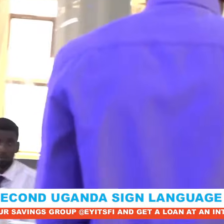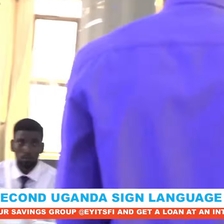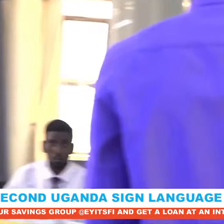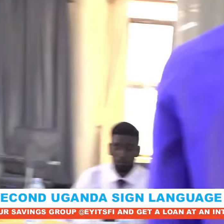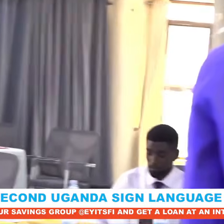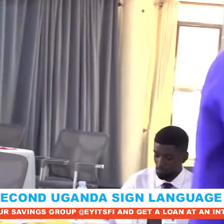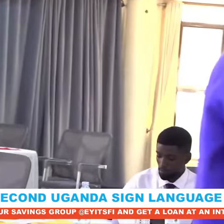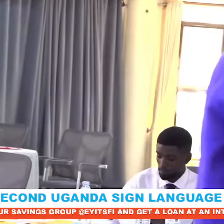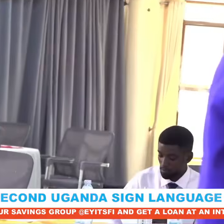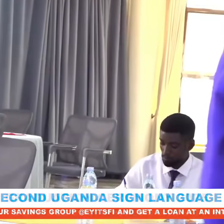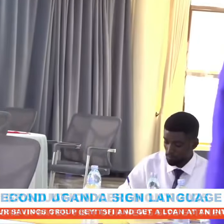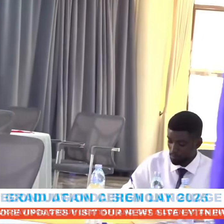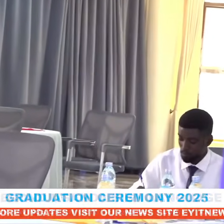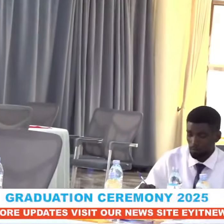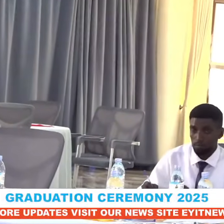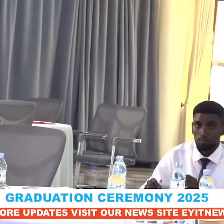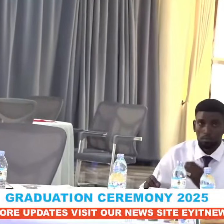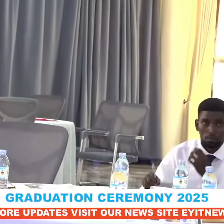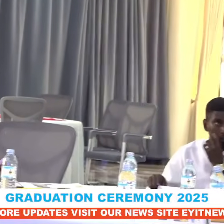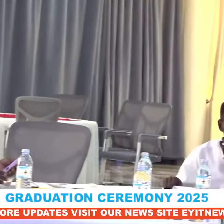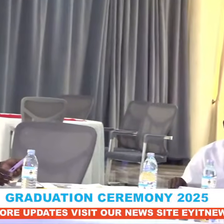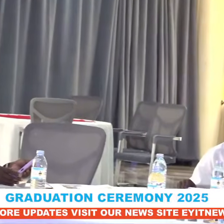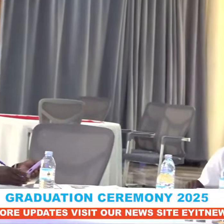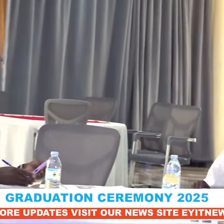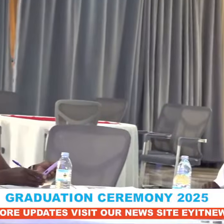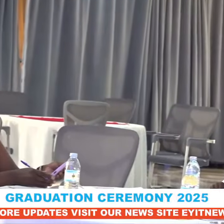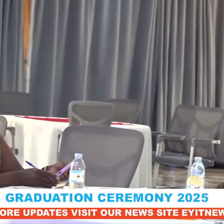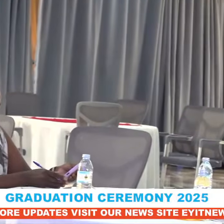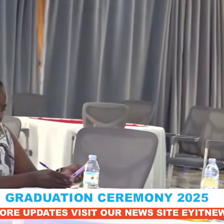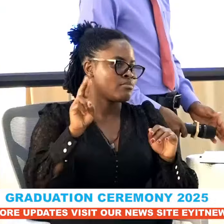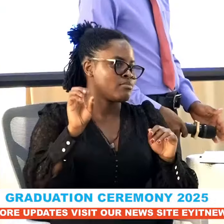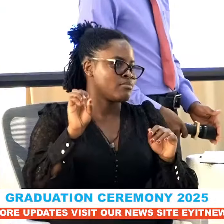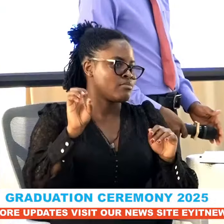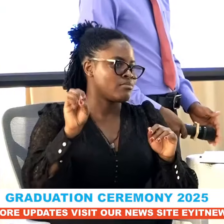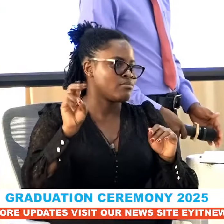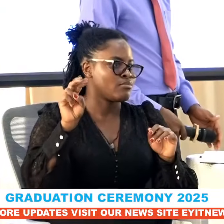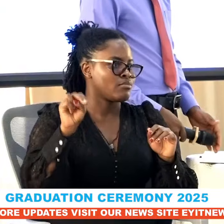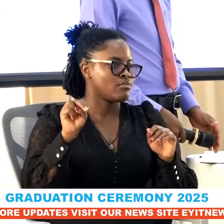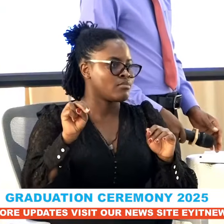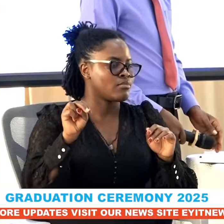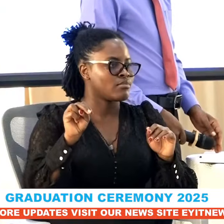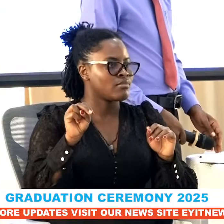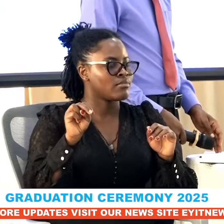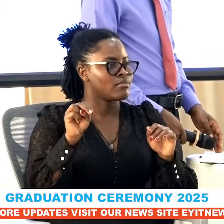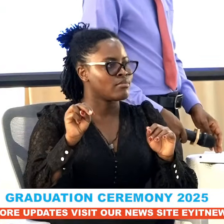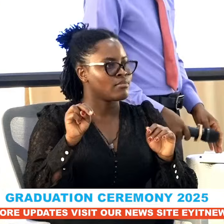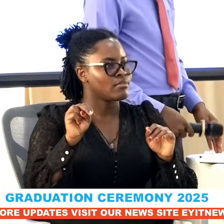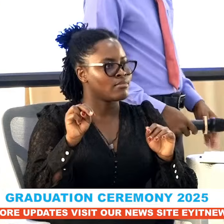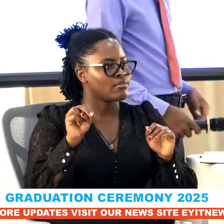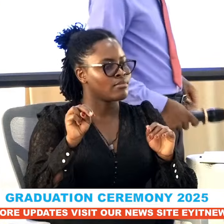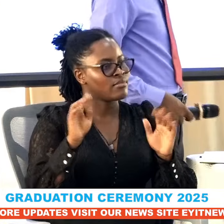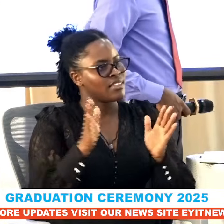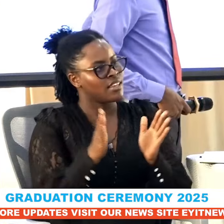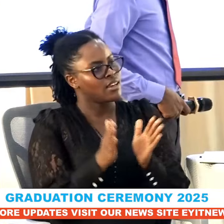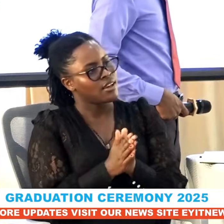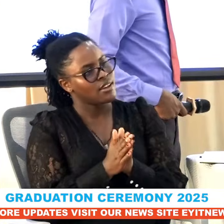Maureen, who will welcome other people also. Then invite the